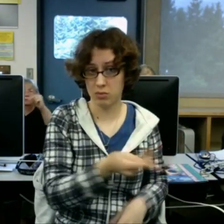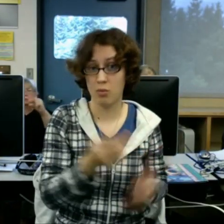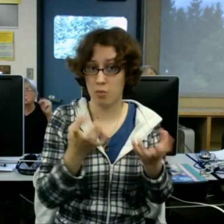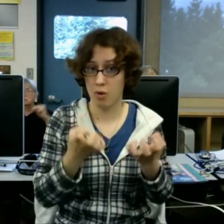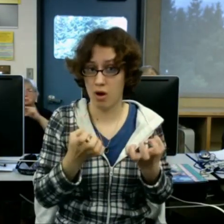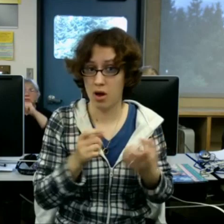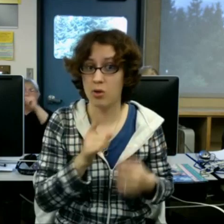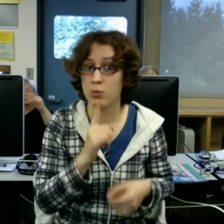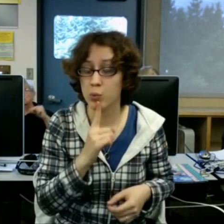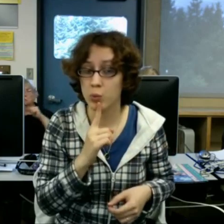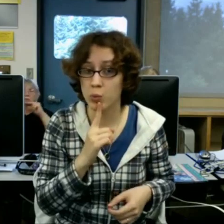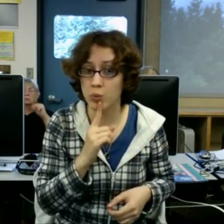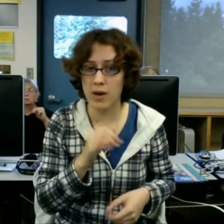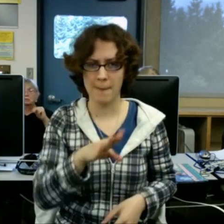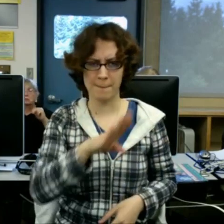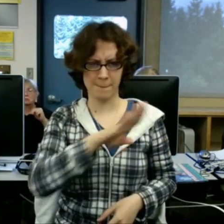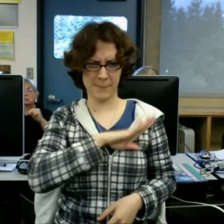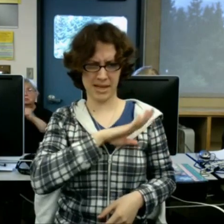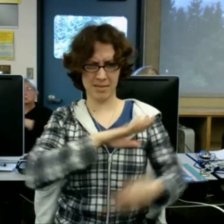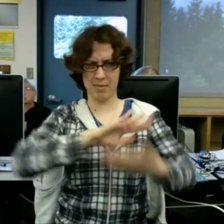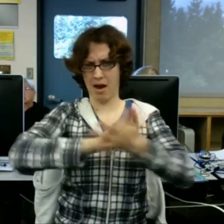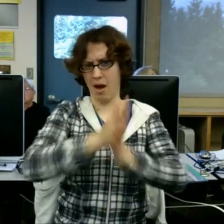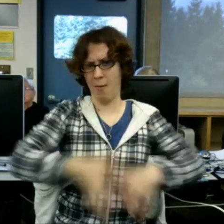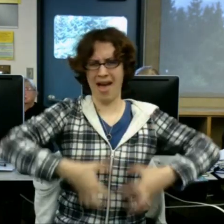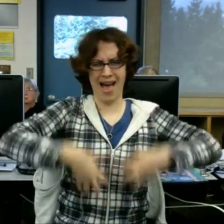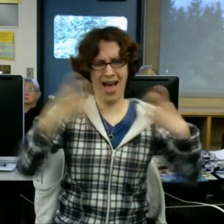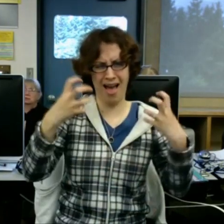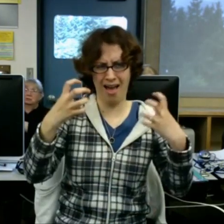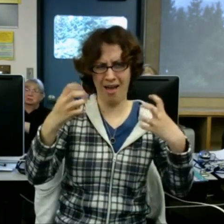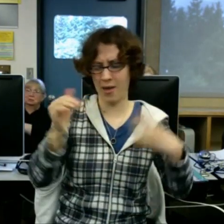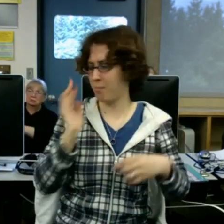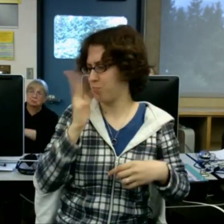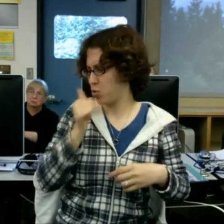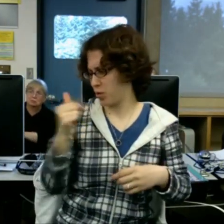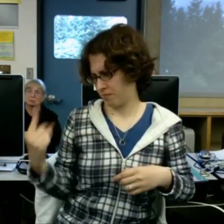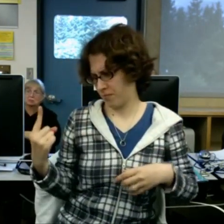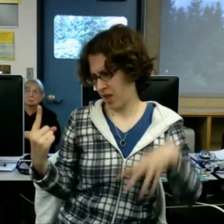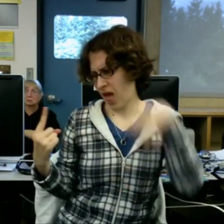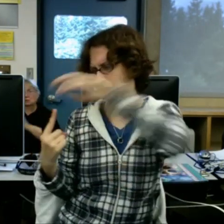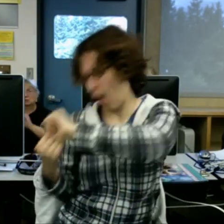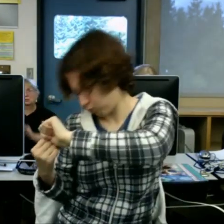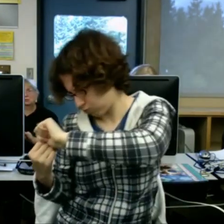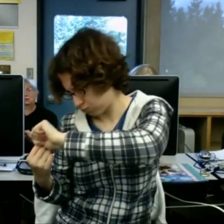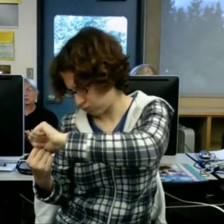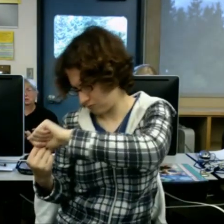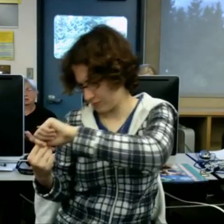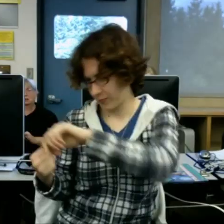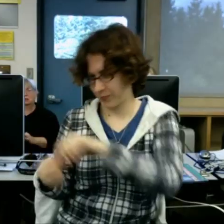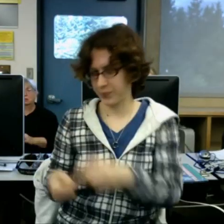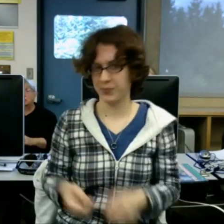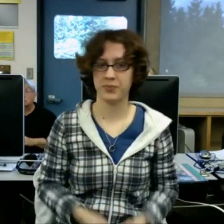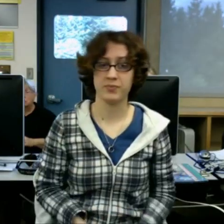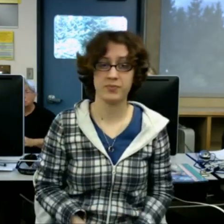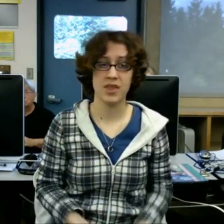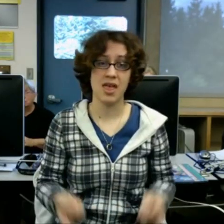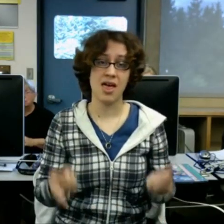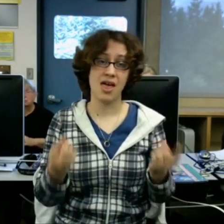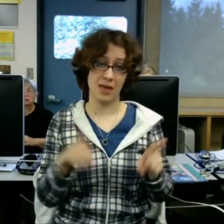What did those two sisters really want? They wanted the beast to become angry and eat Beauty. So what